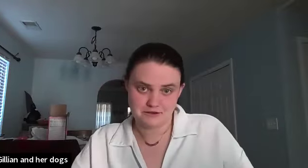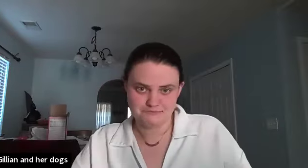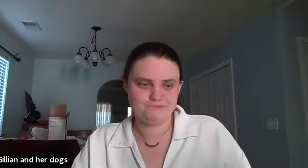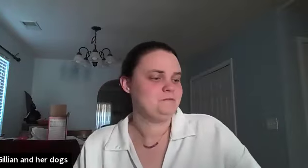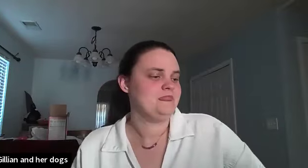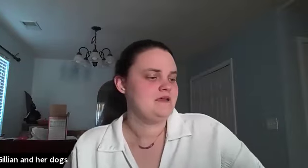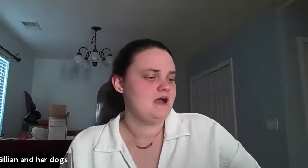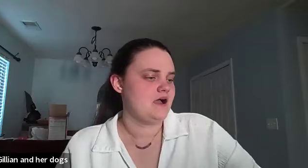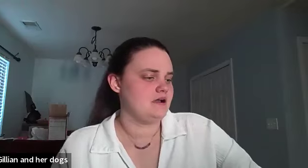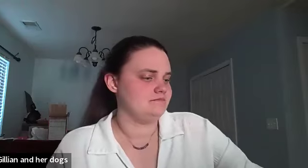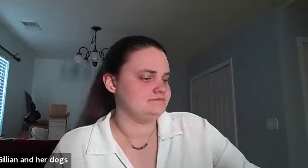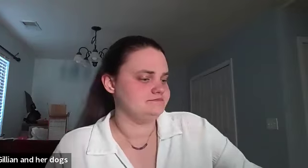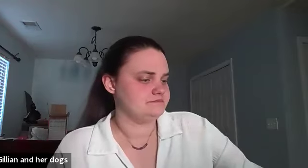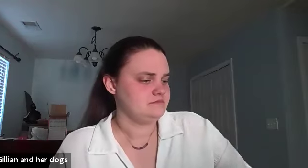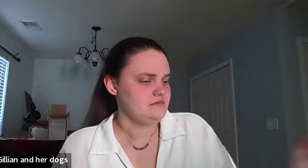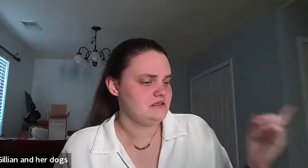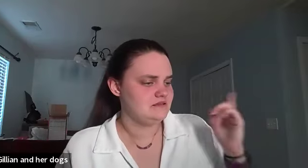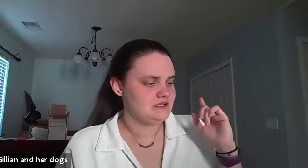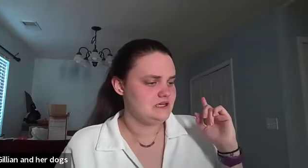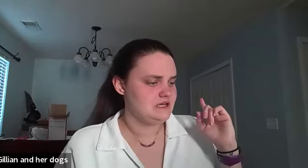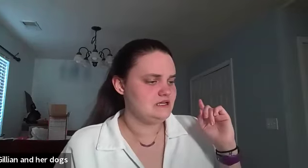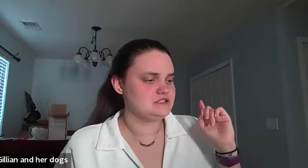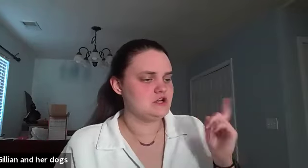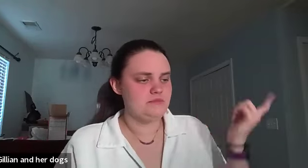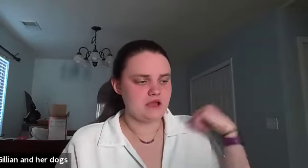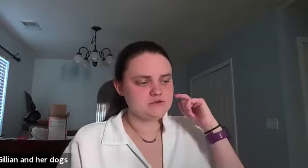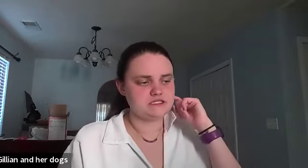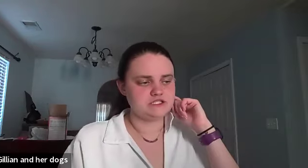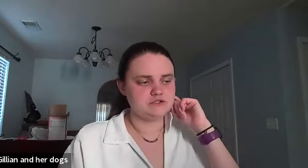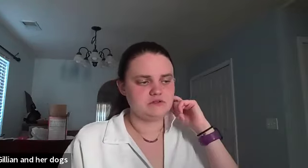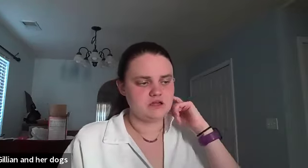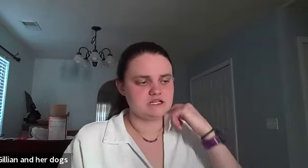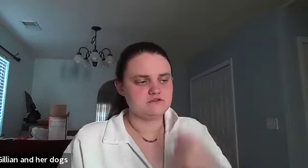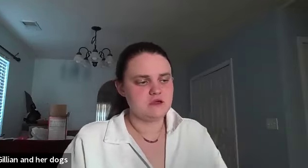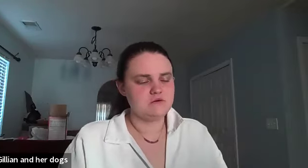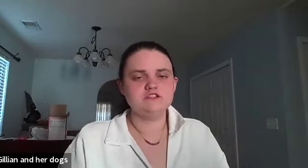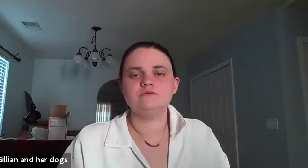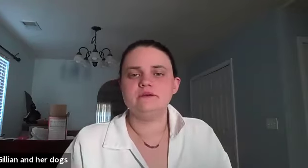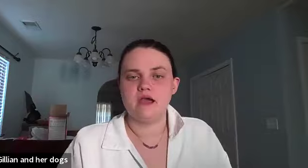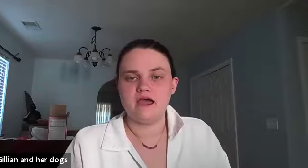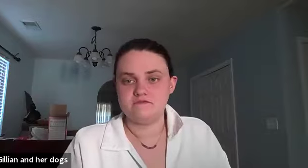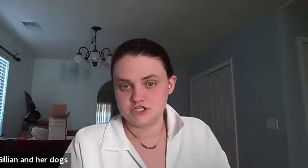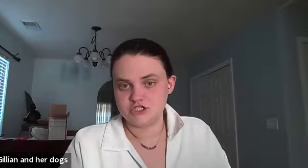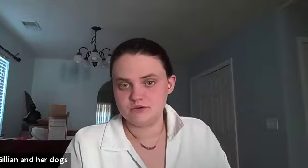So, all right. Let's go back because we did do a lot of signs for that one. So we had